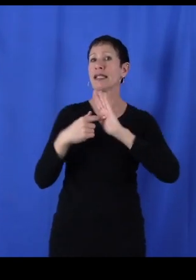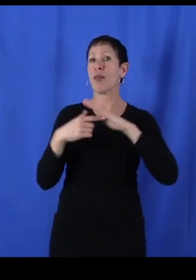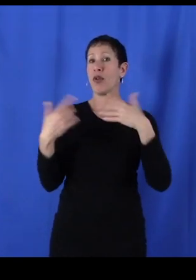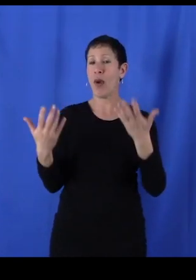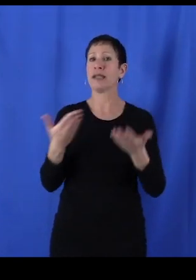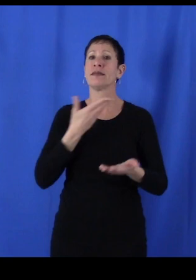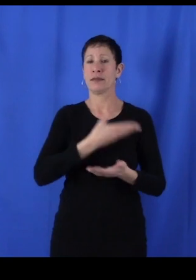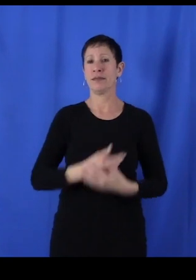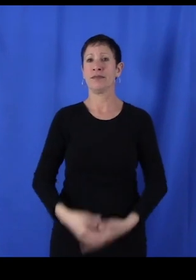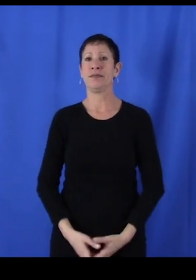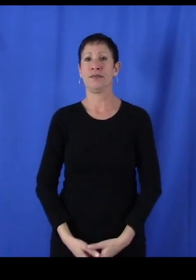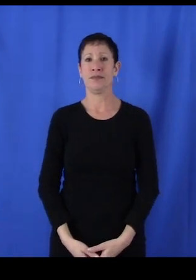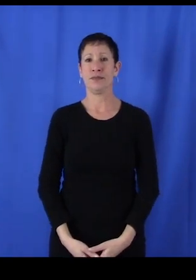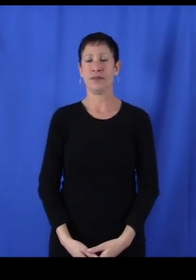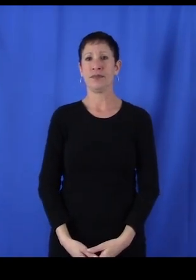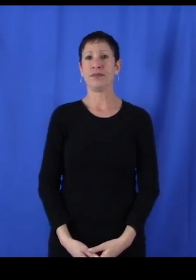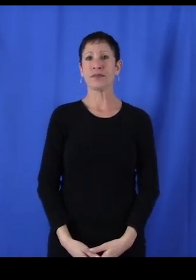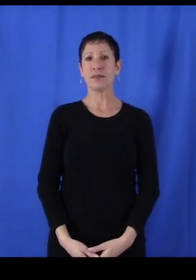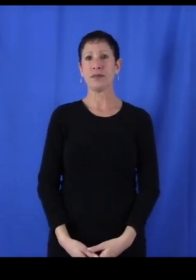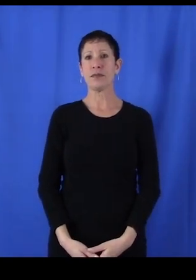Is this a great time or what?